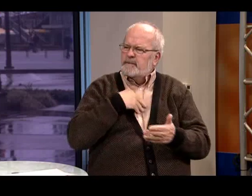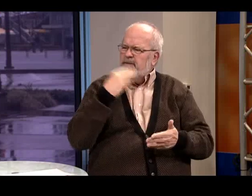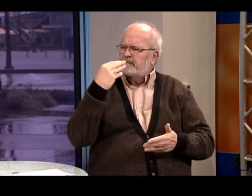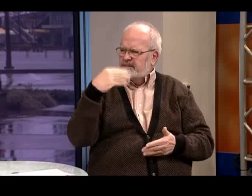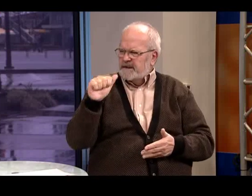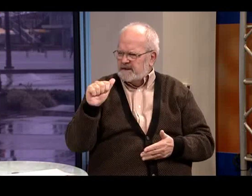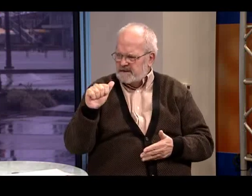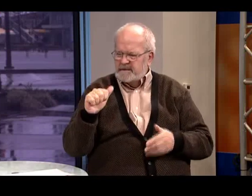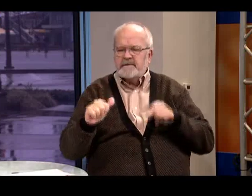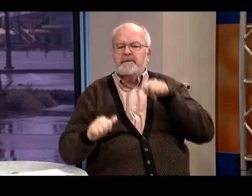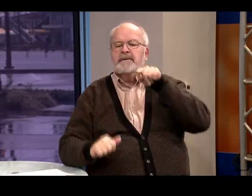master's program.